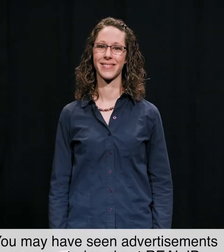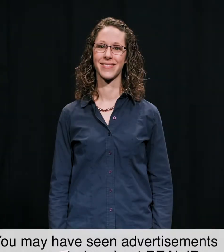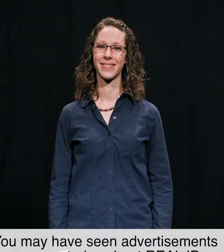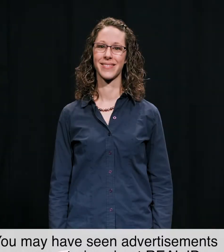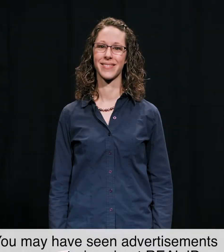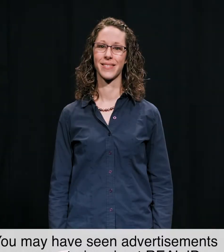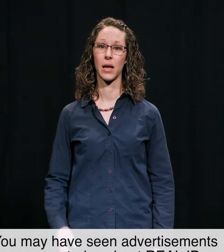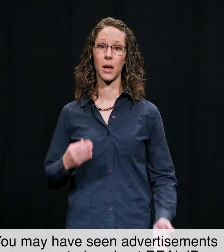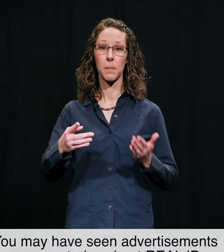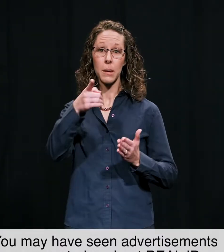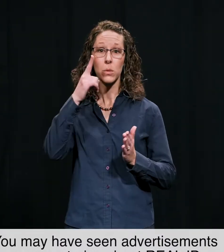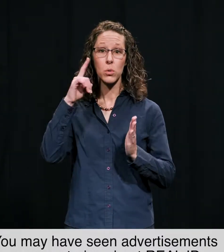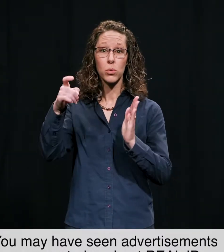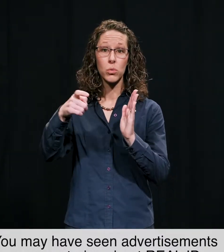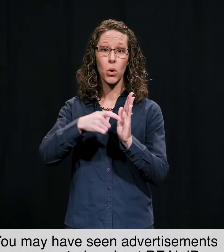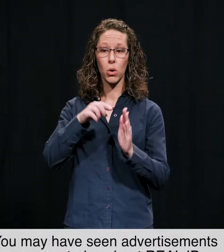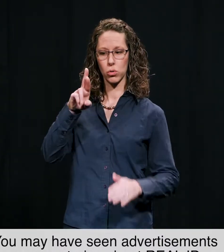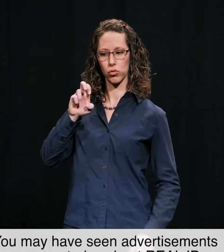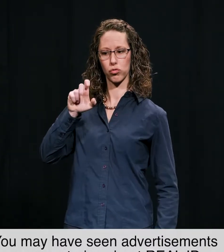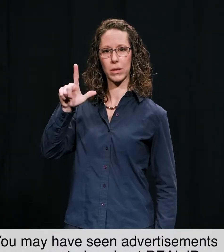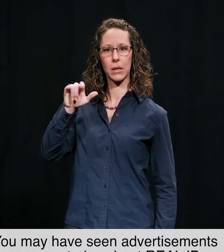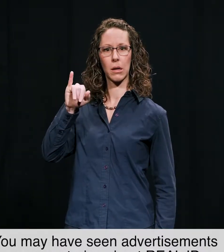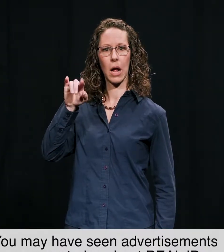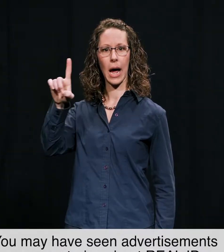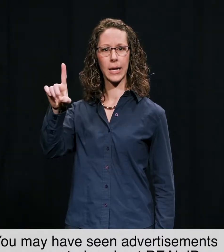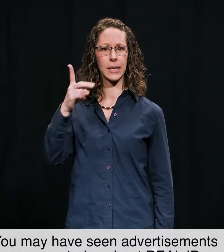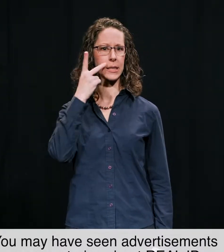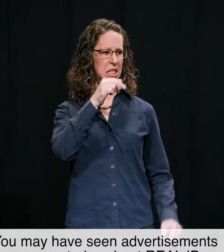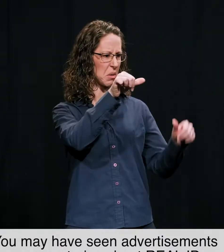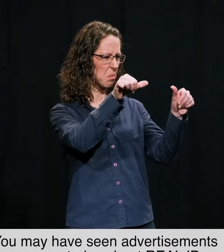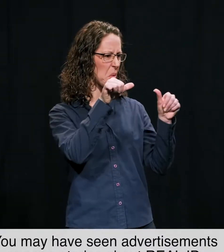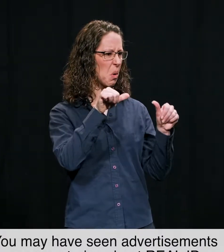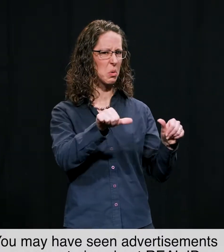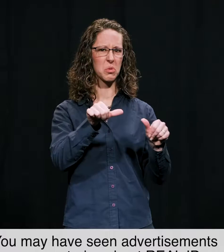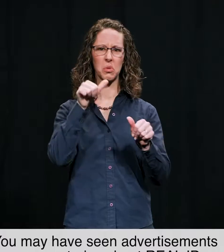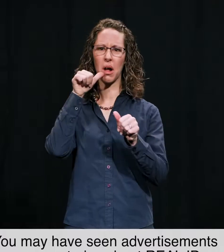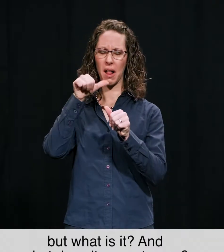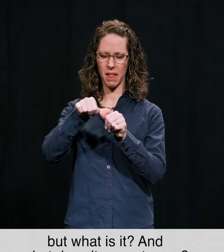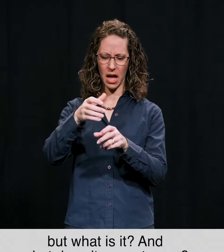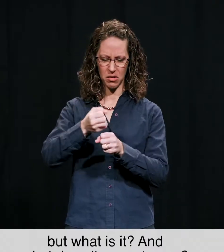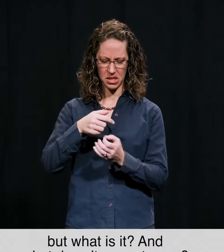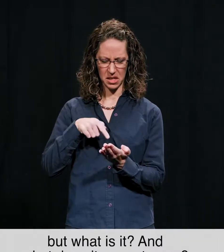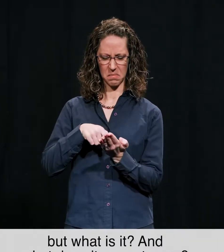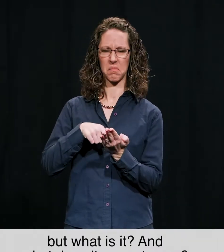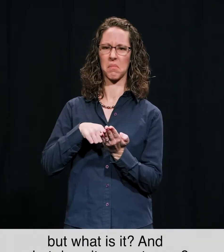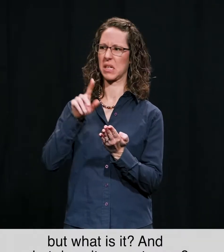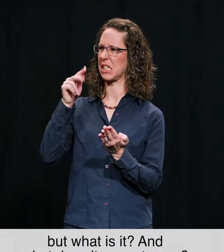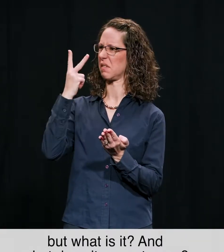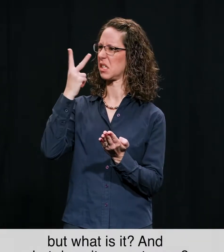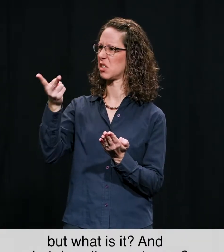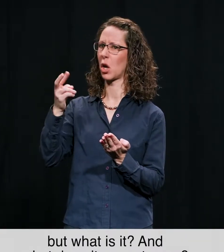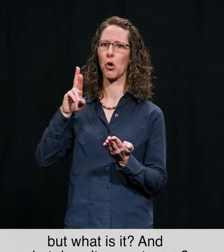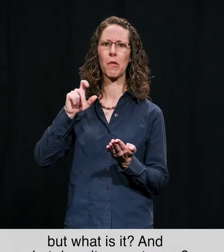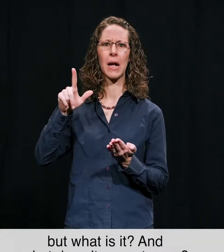You may have seen advertisements or news stories about Real ID, but what is it, and what does it mean to